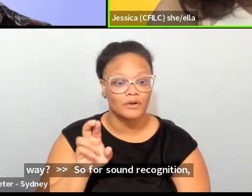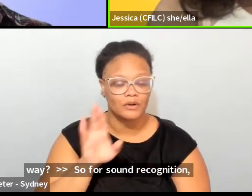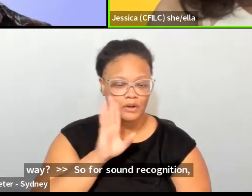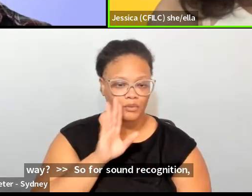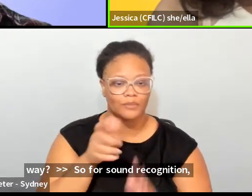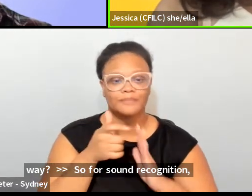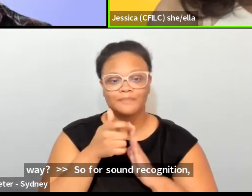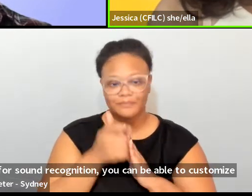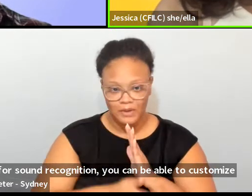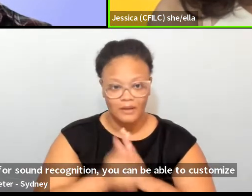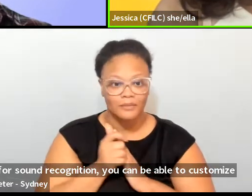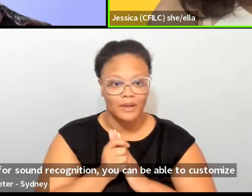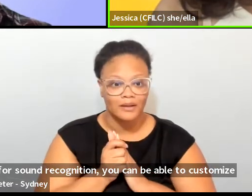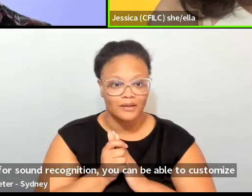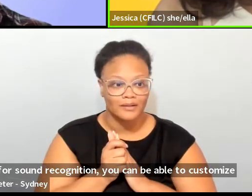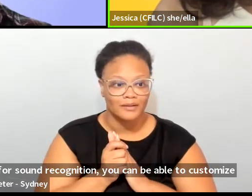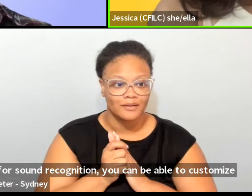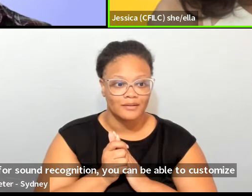automatically